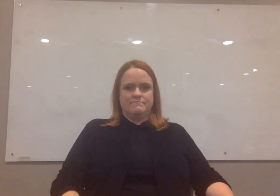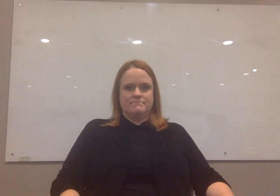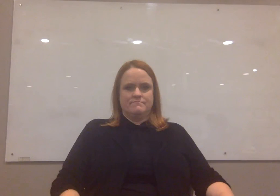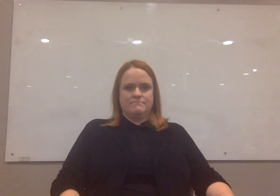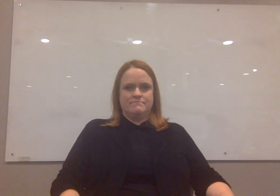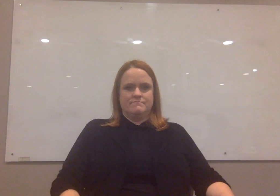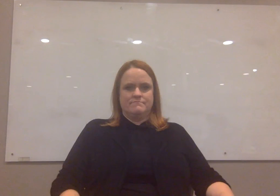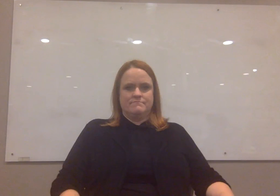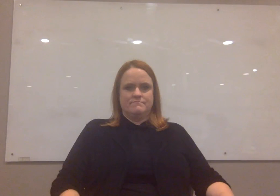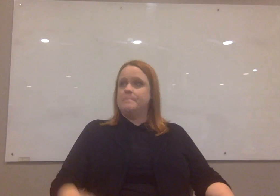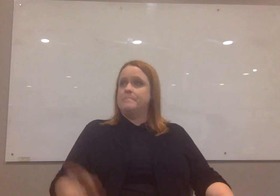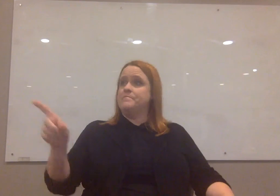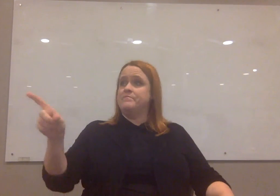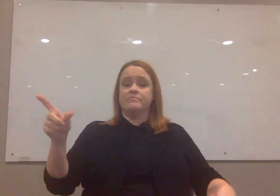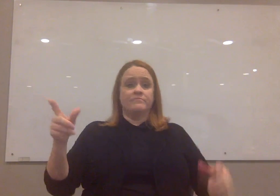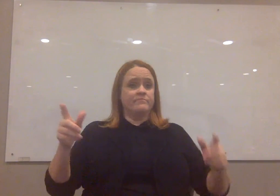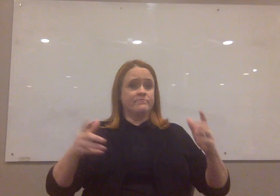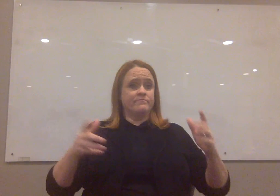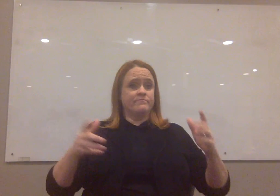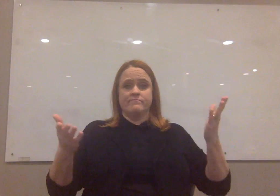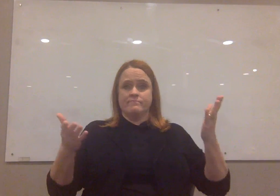Well, guys, should we call this meeting adjourned?